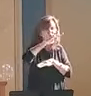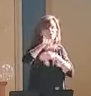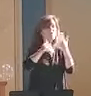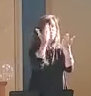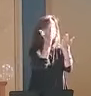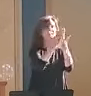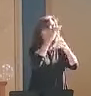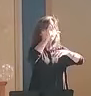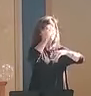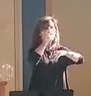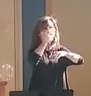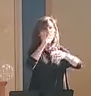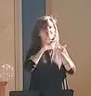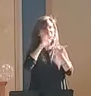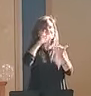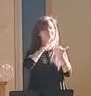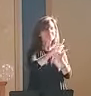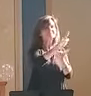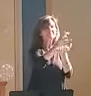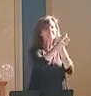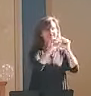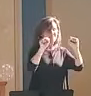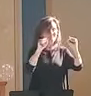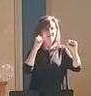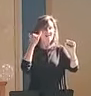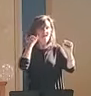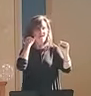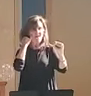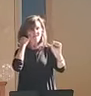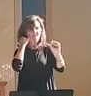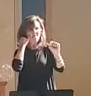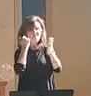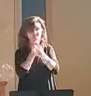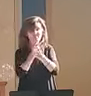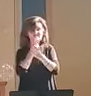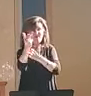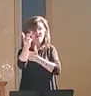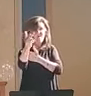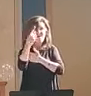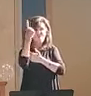LA. Should he fail to make one correction,